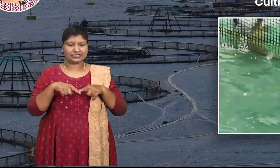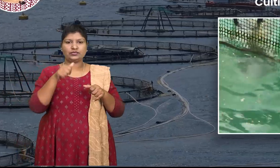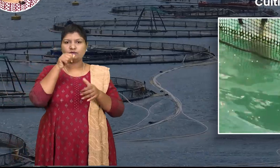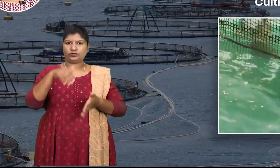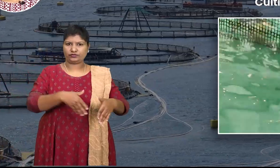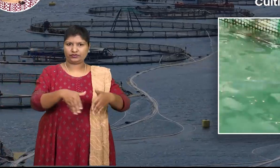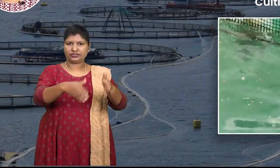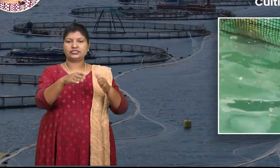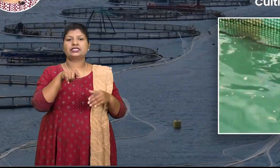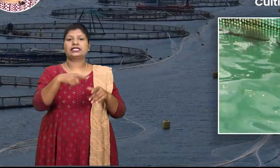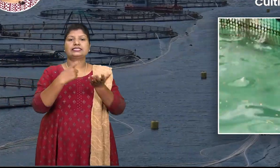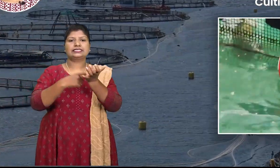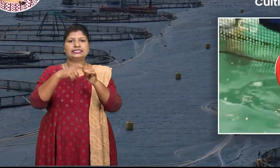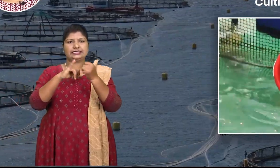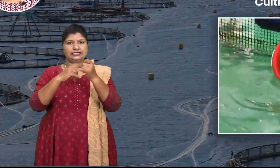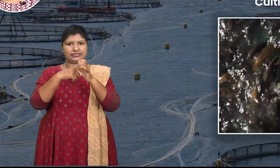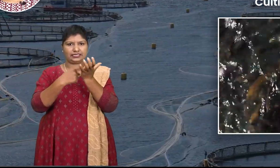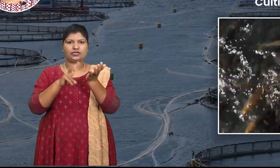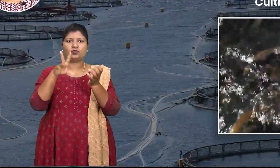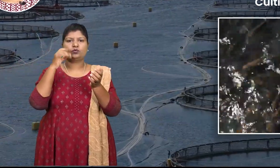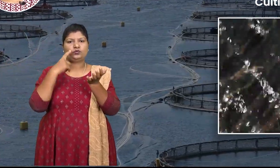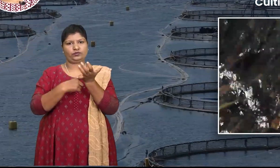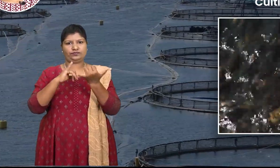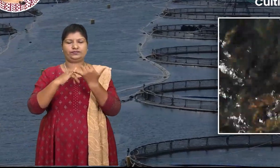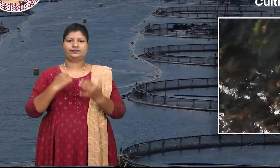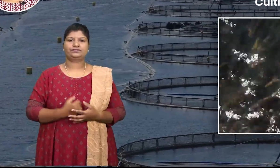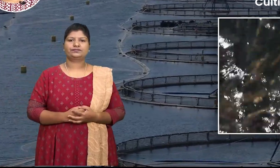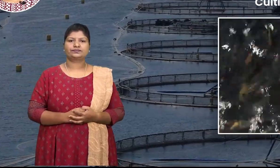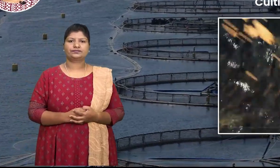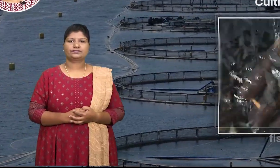rivers, and reservoirs.